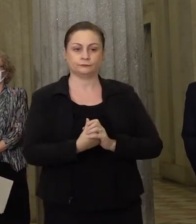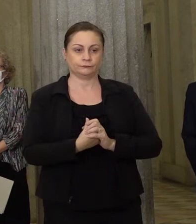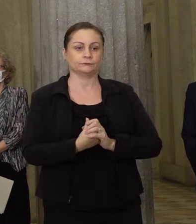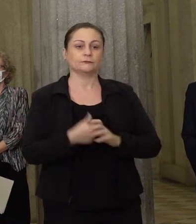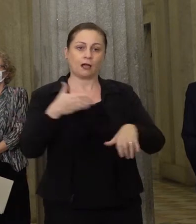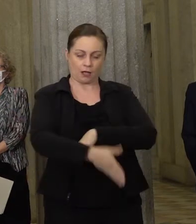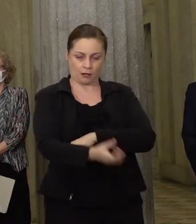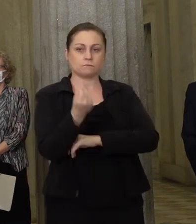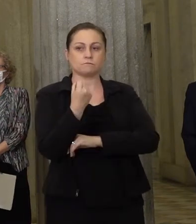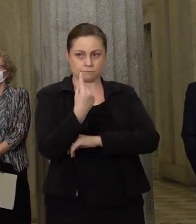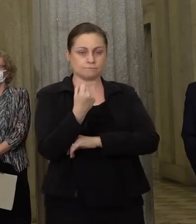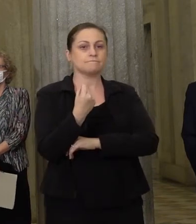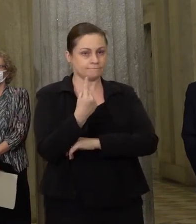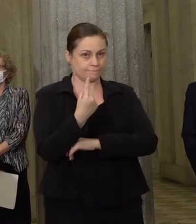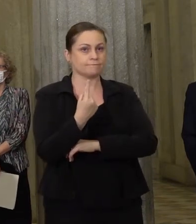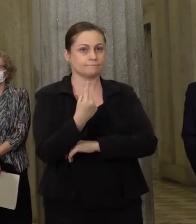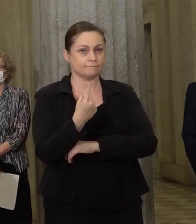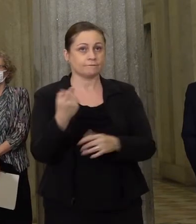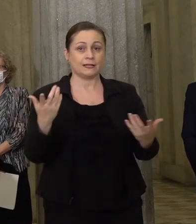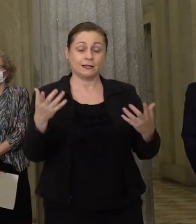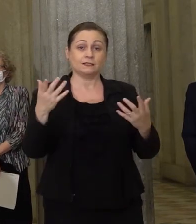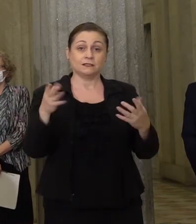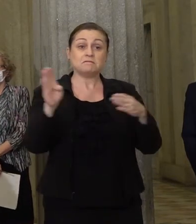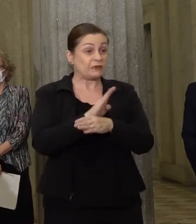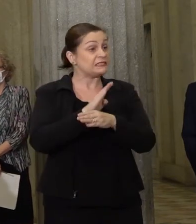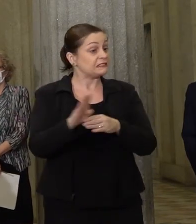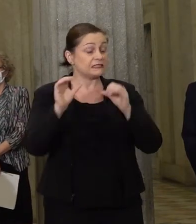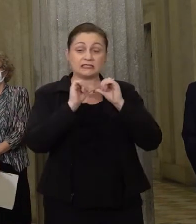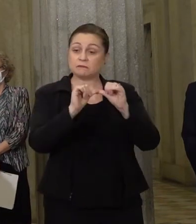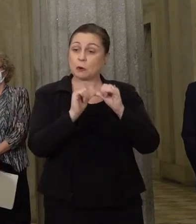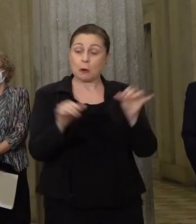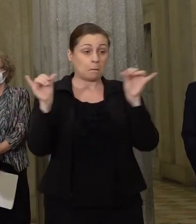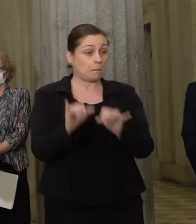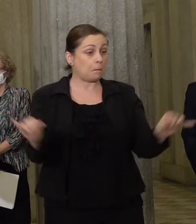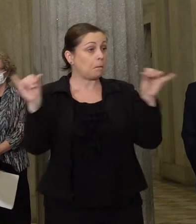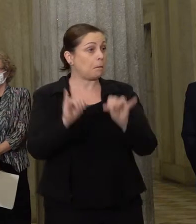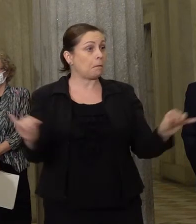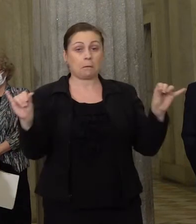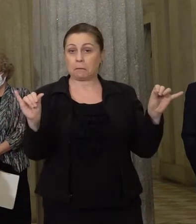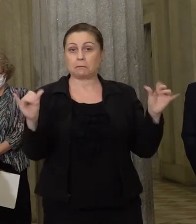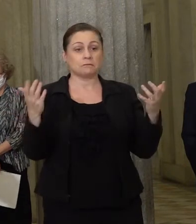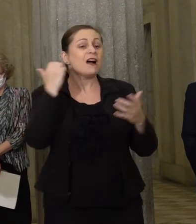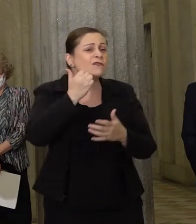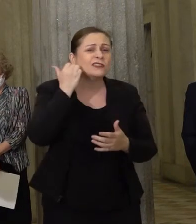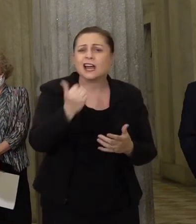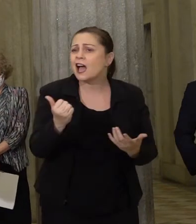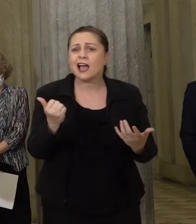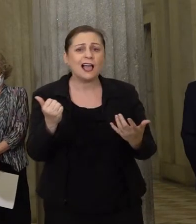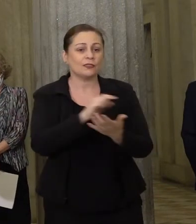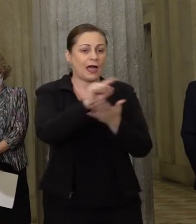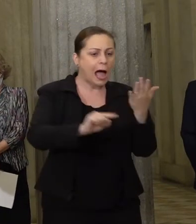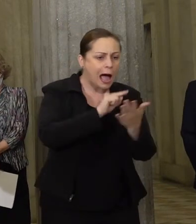Pretty much that's how we'll operate. It's business as usual. This is nothing different than what we do every day out there. The